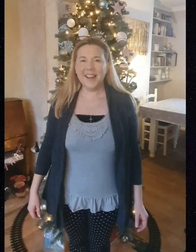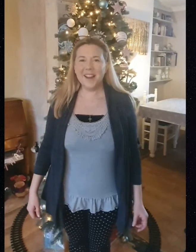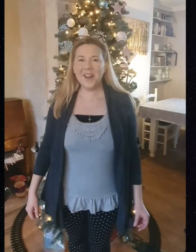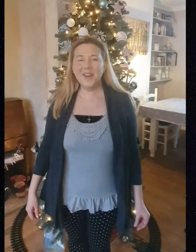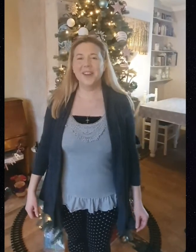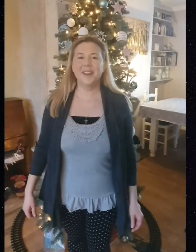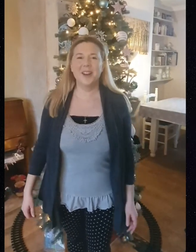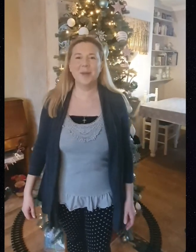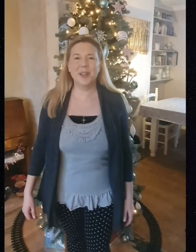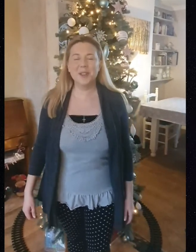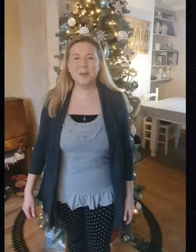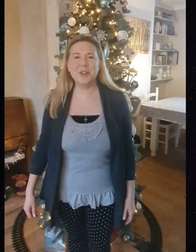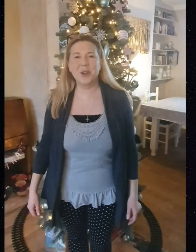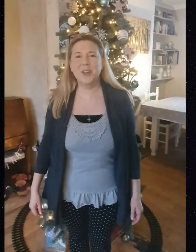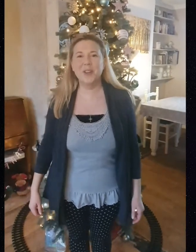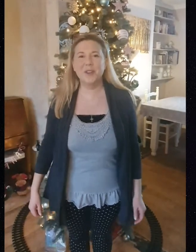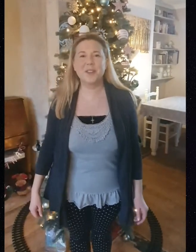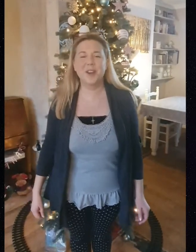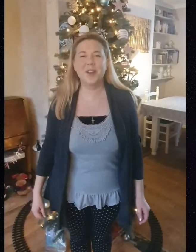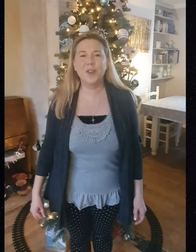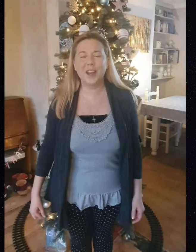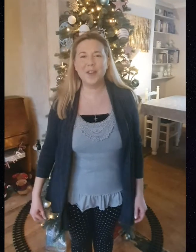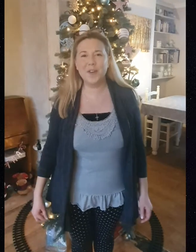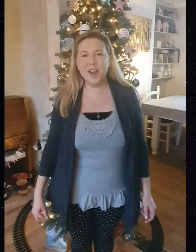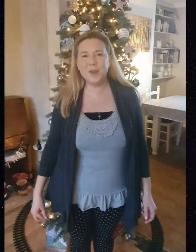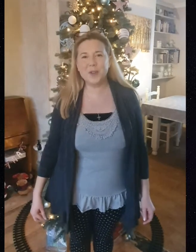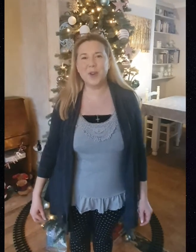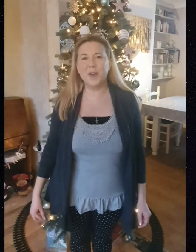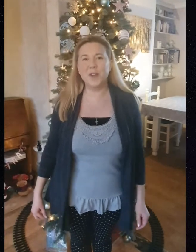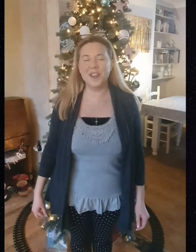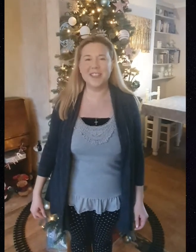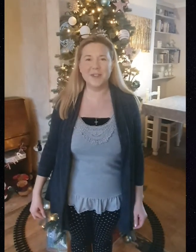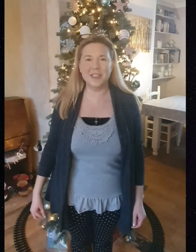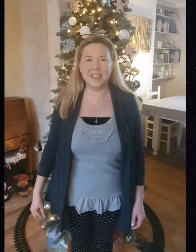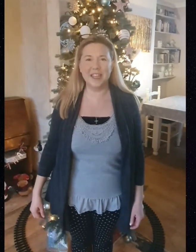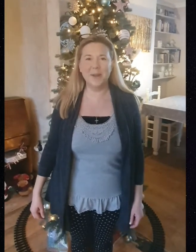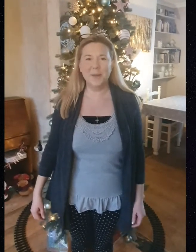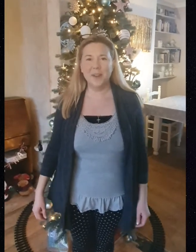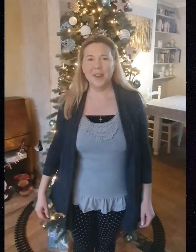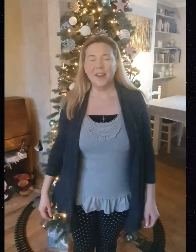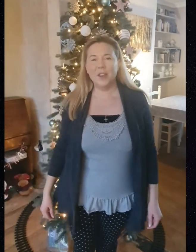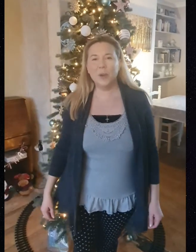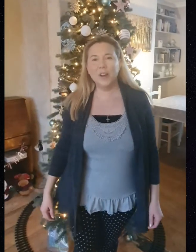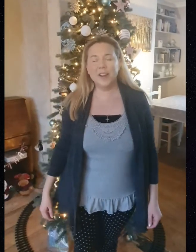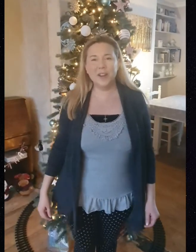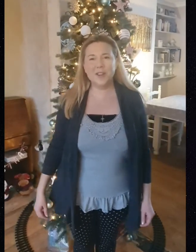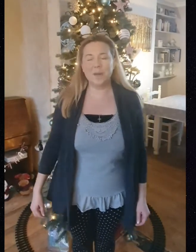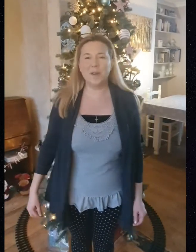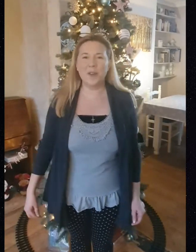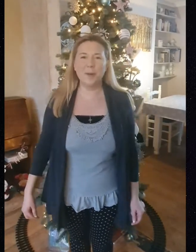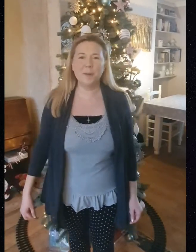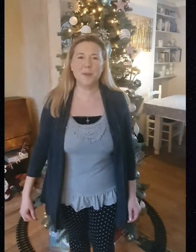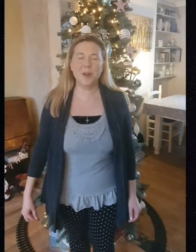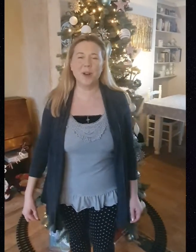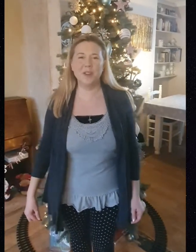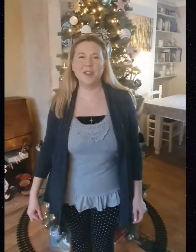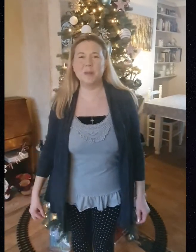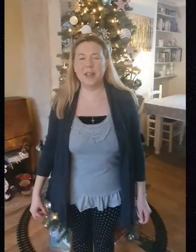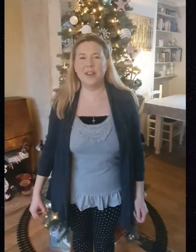Hello, I'm going to be showing you the signs for our final song for the Nativity. You already know some of them, so I'll just explain the new